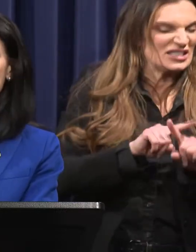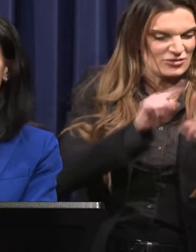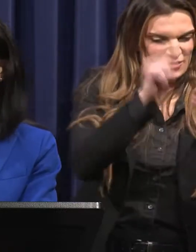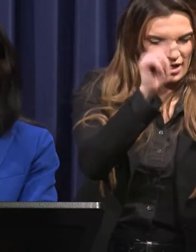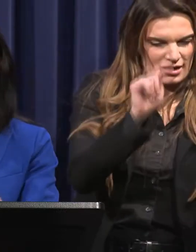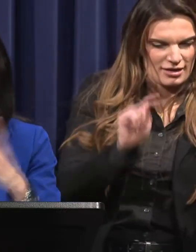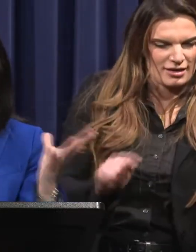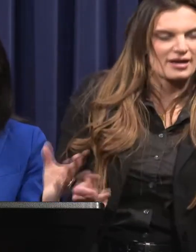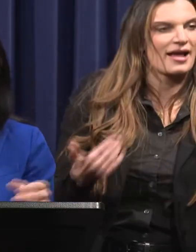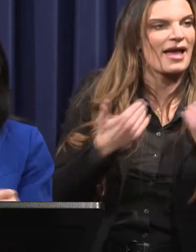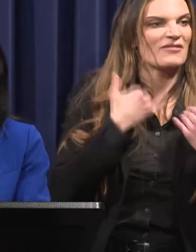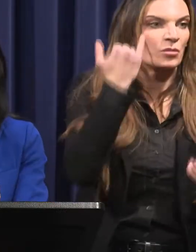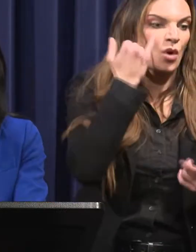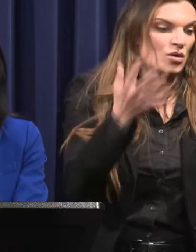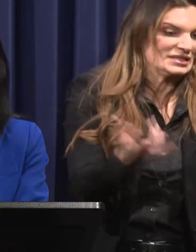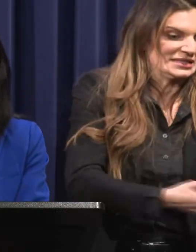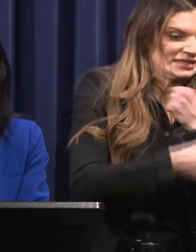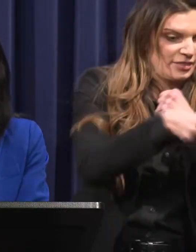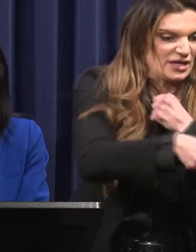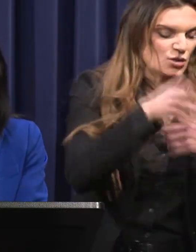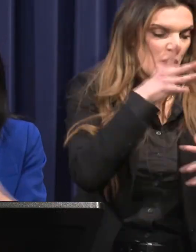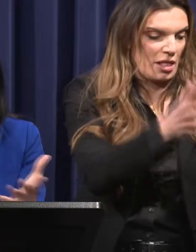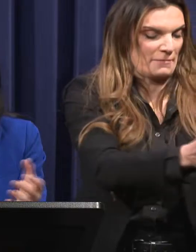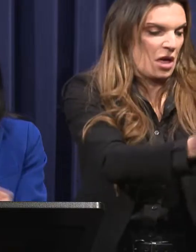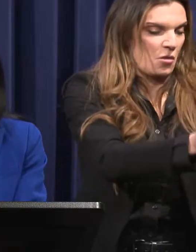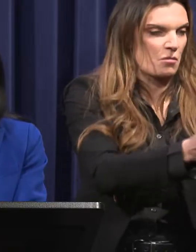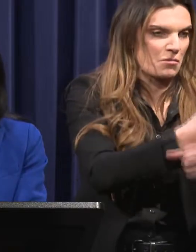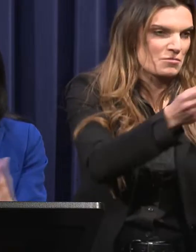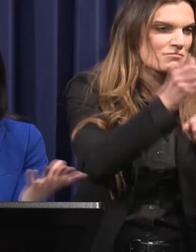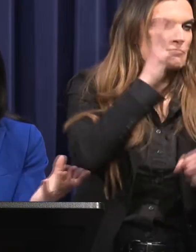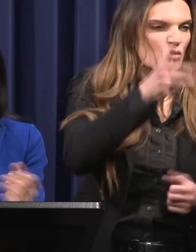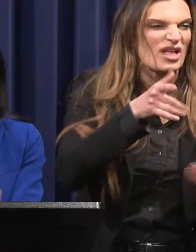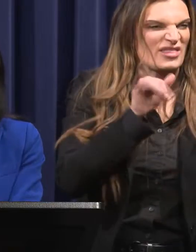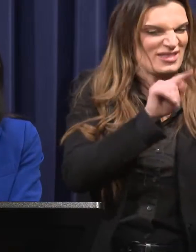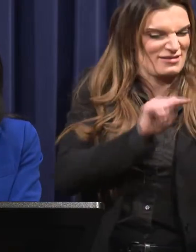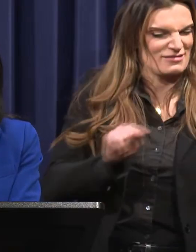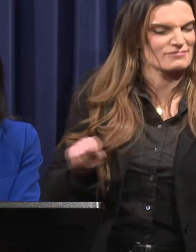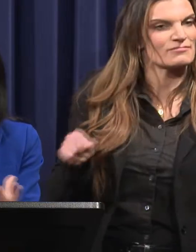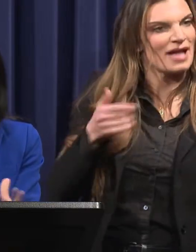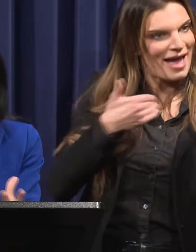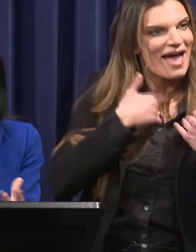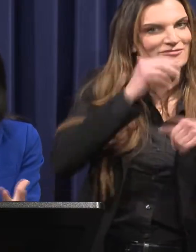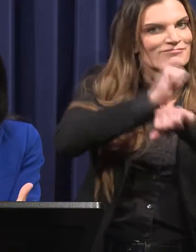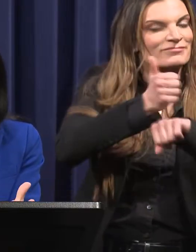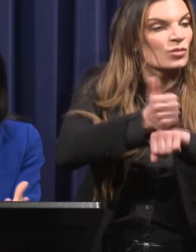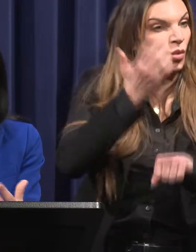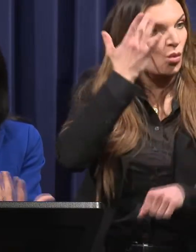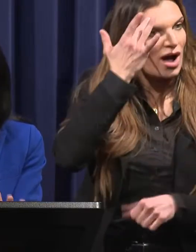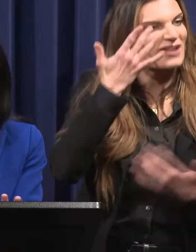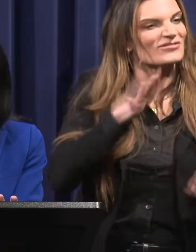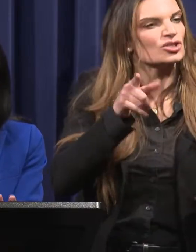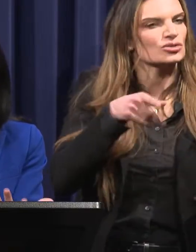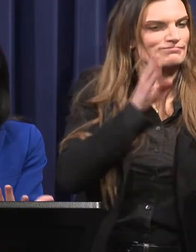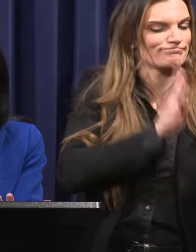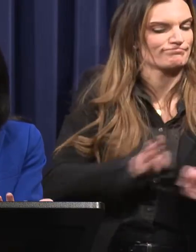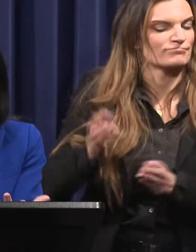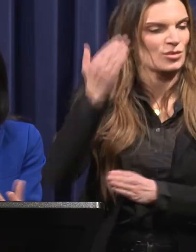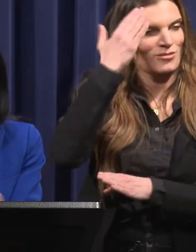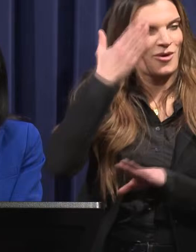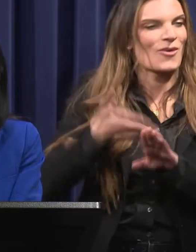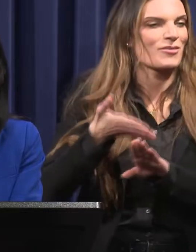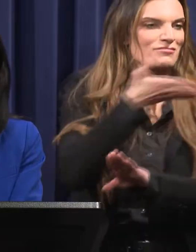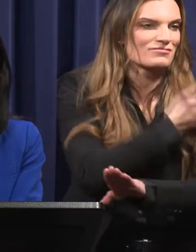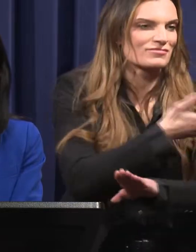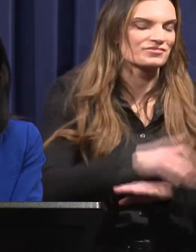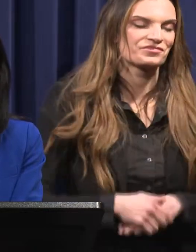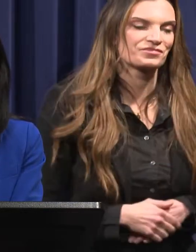put in the bags that, you know, when you get bags of money, ends up, you know, staining everything with red so you could figure out who was handling